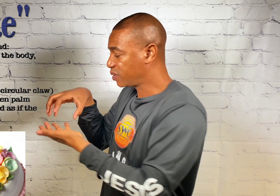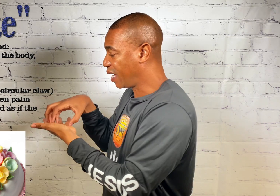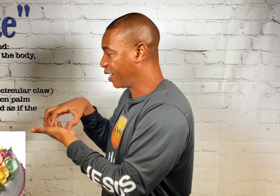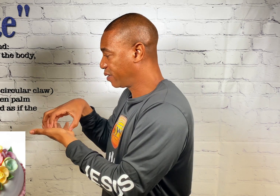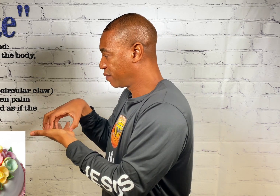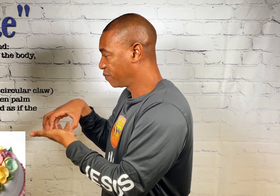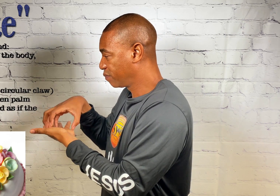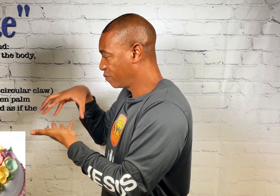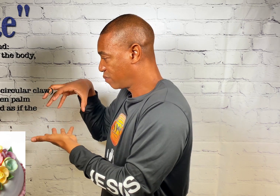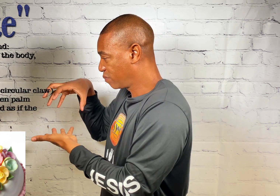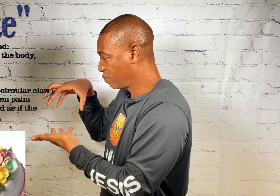side.